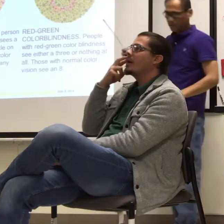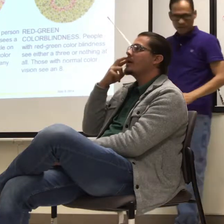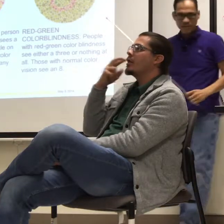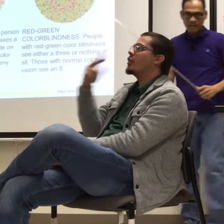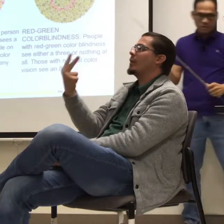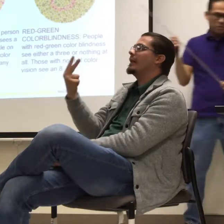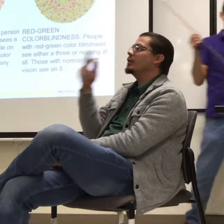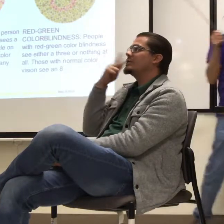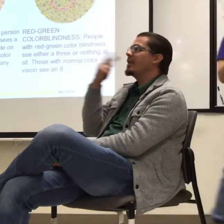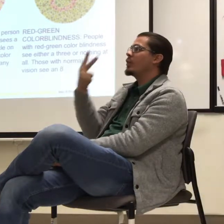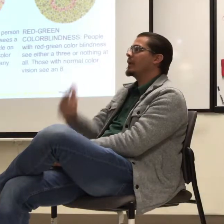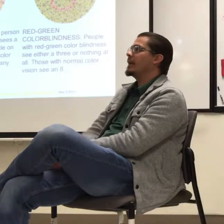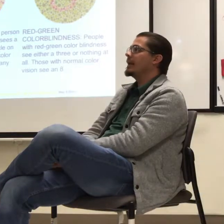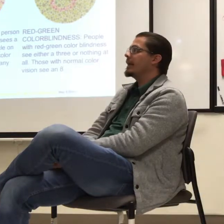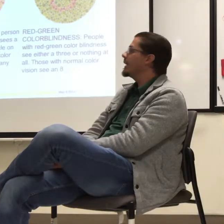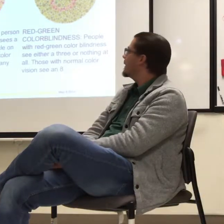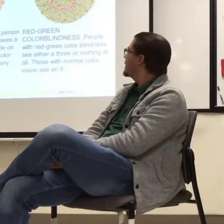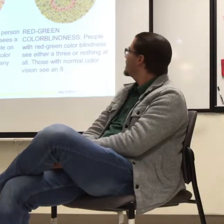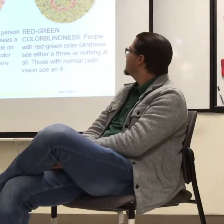it. It all look the same to you.